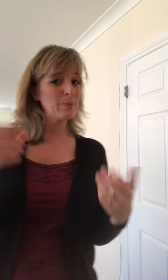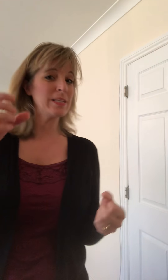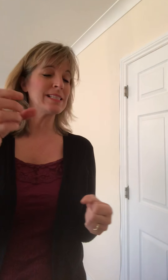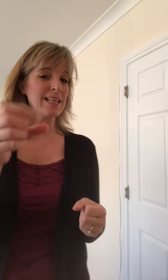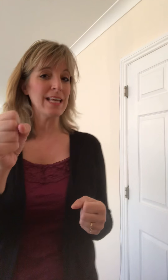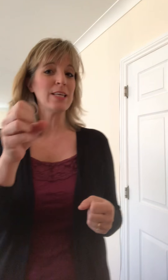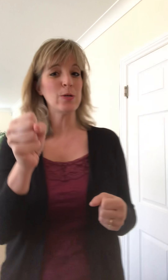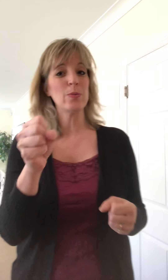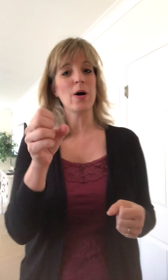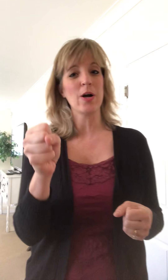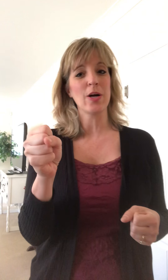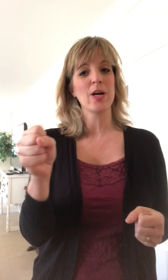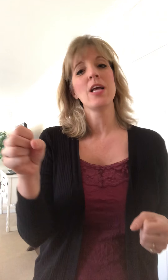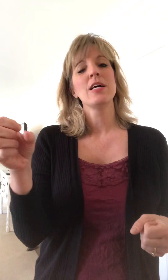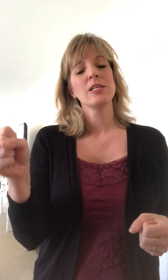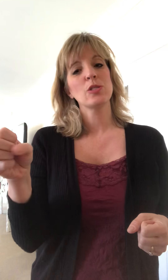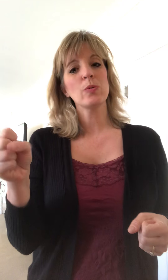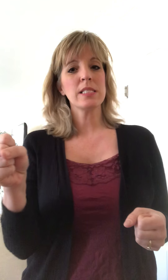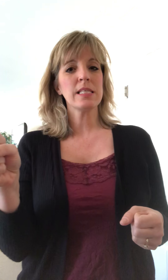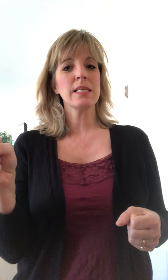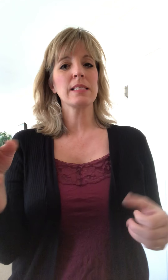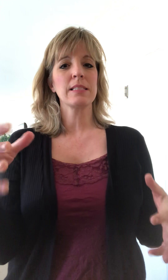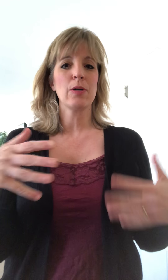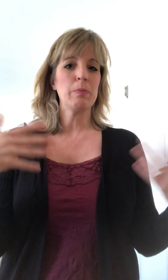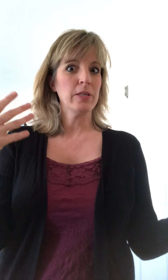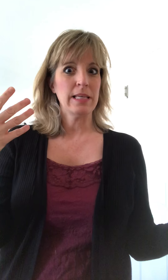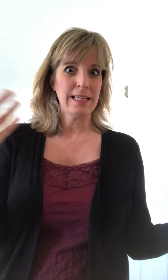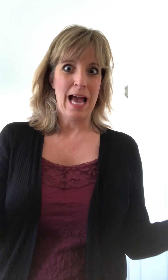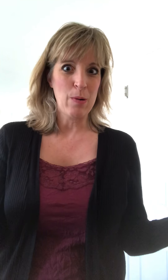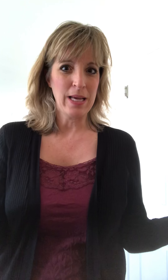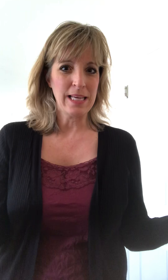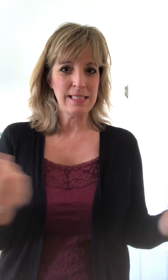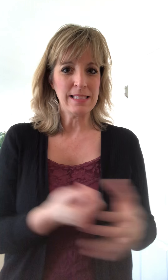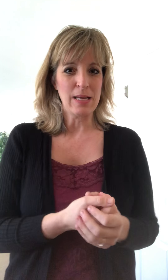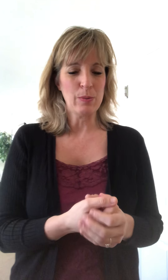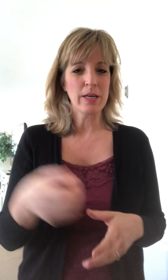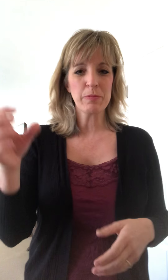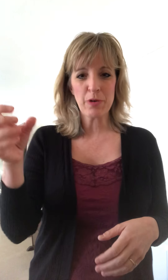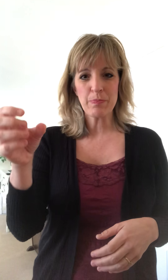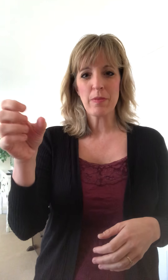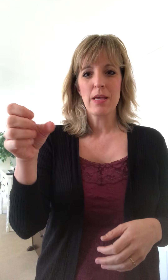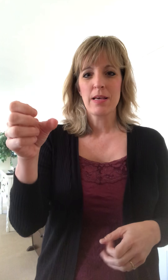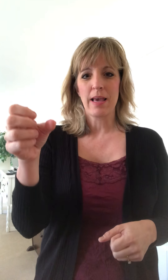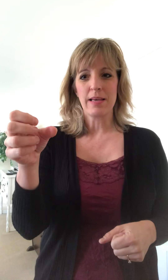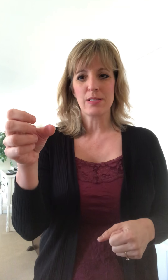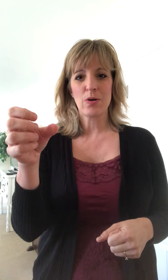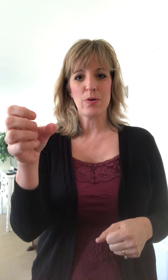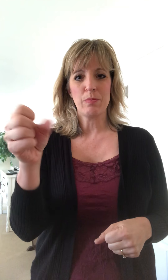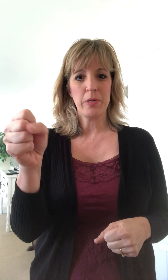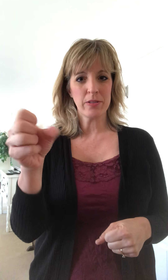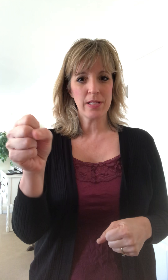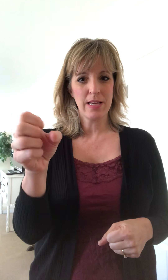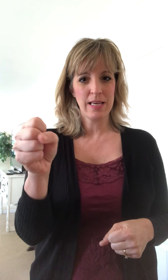but it's like you are squeezing or milking a cow, I guess is kind of where it comes from. Okay, so milk is